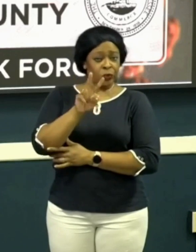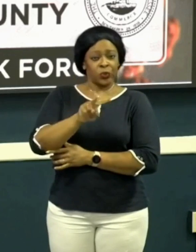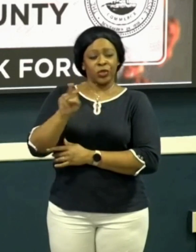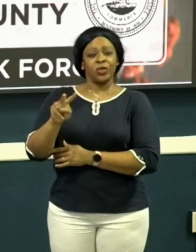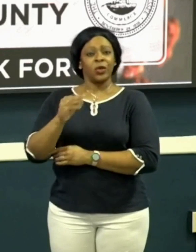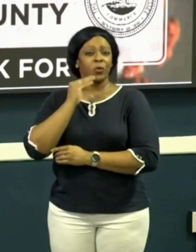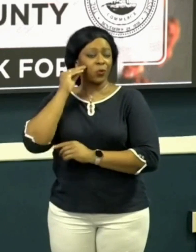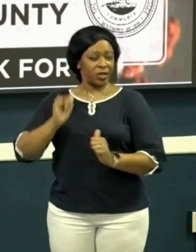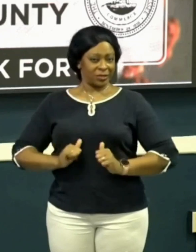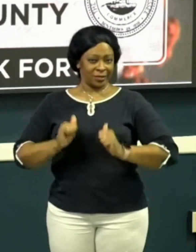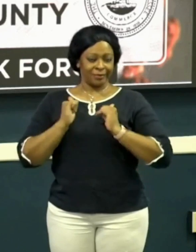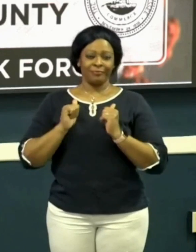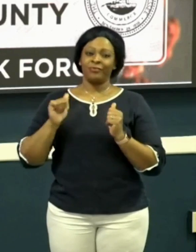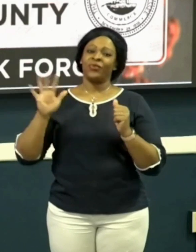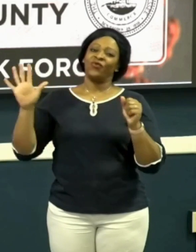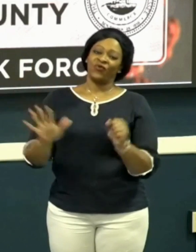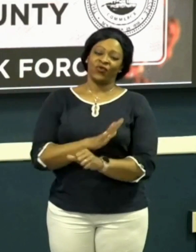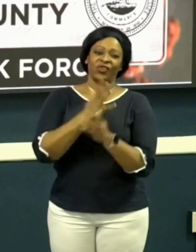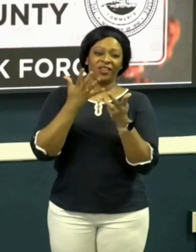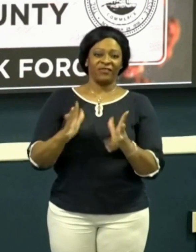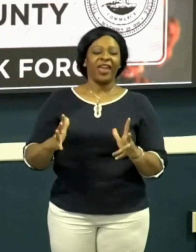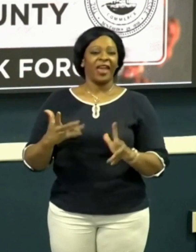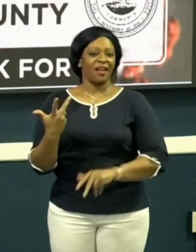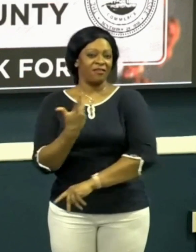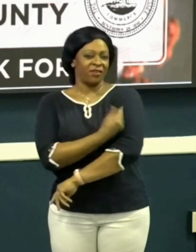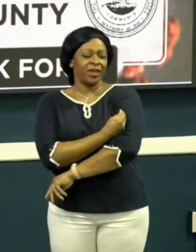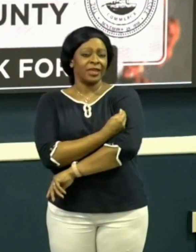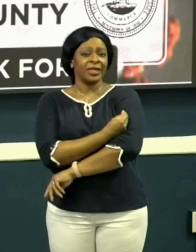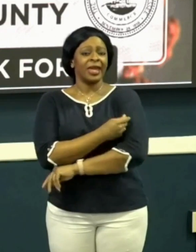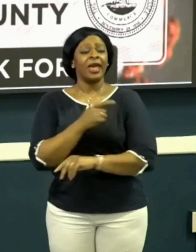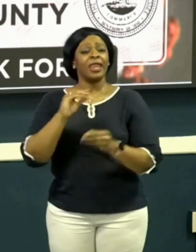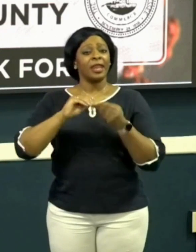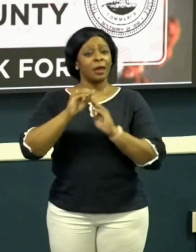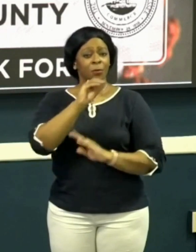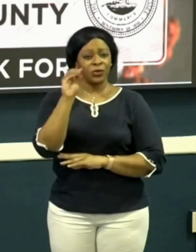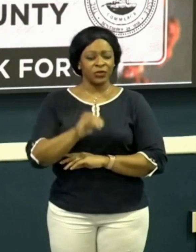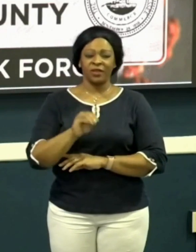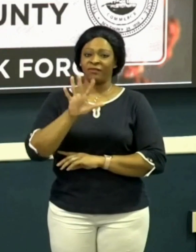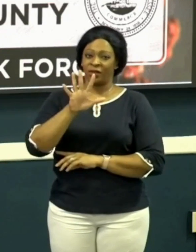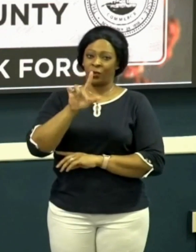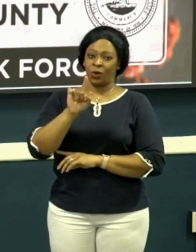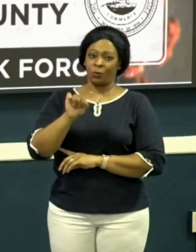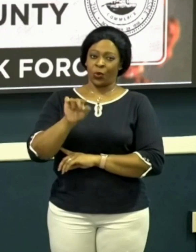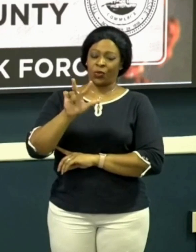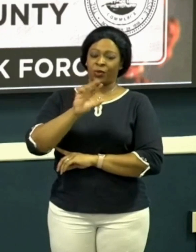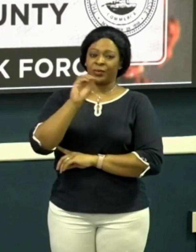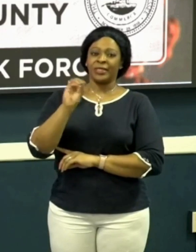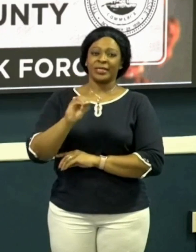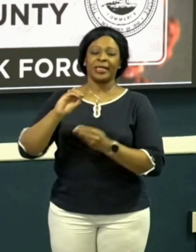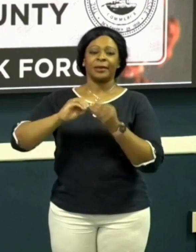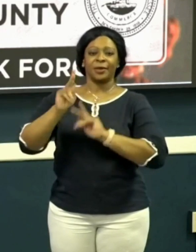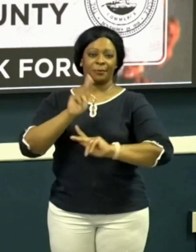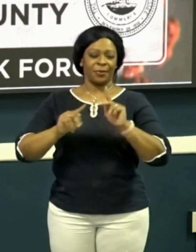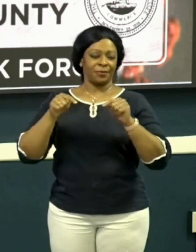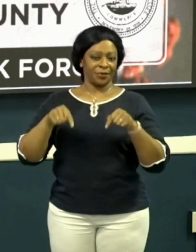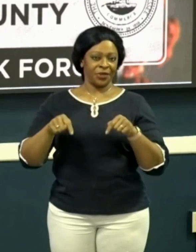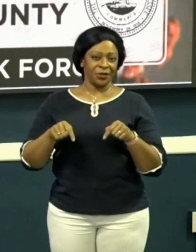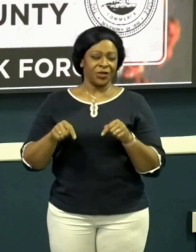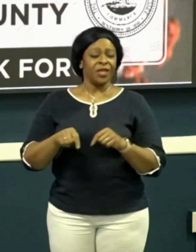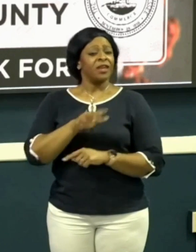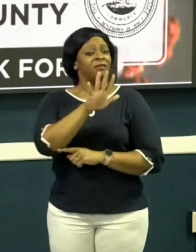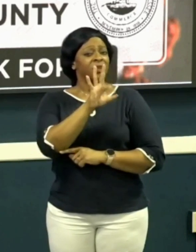472,822 residents are now fully vaccinated, representing 51.3% of the total population,